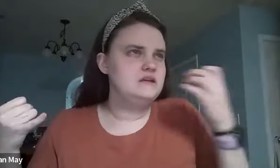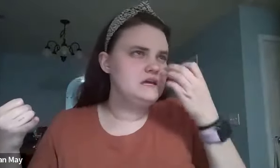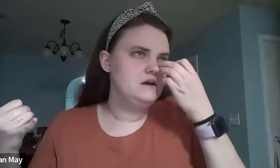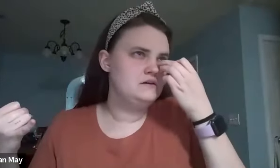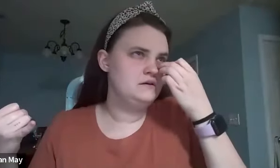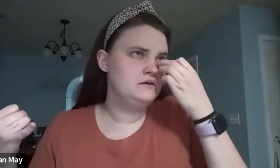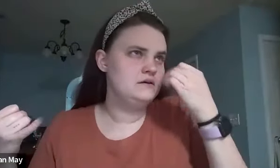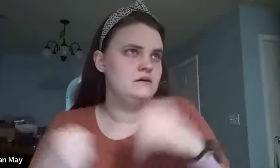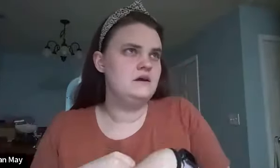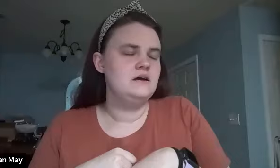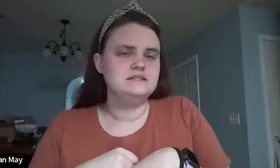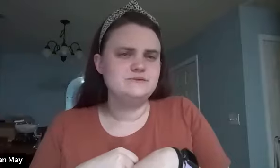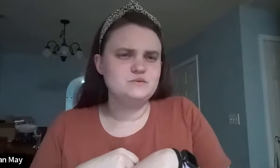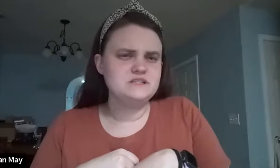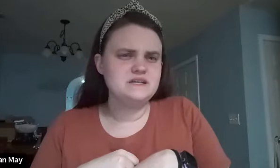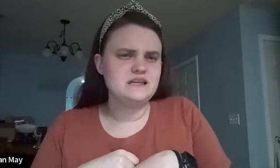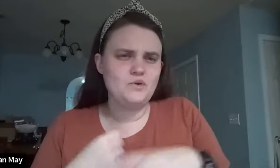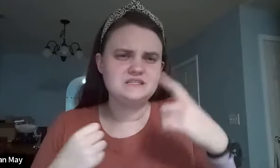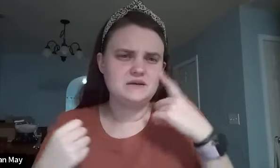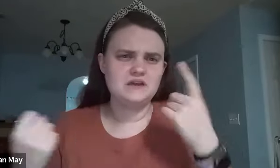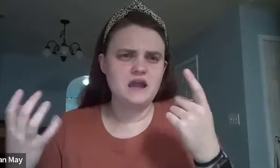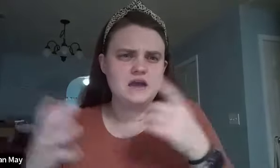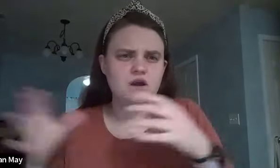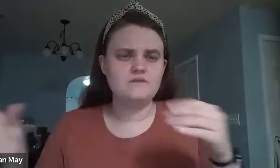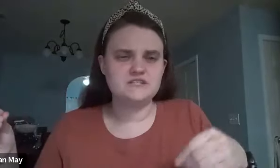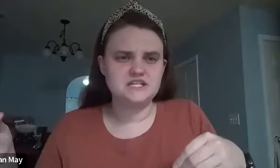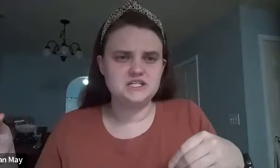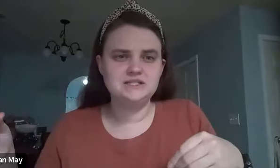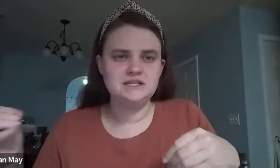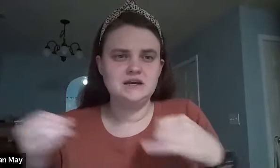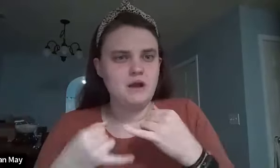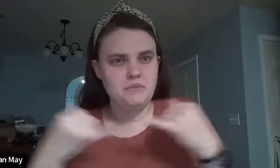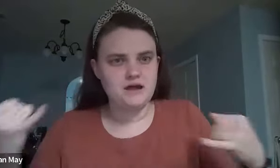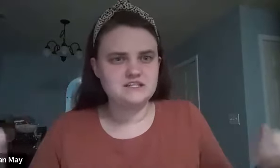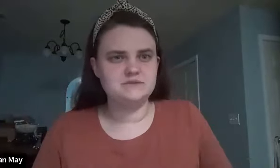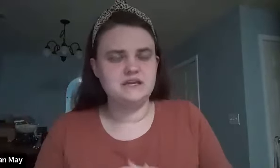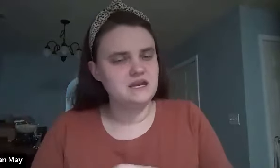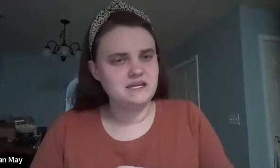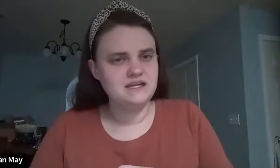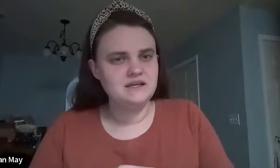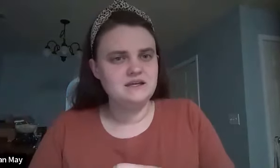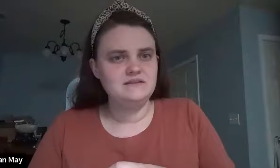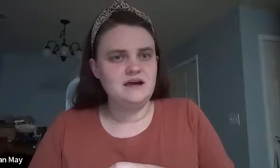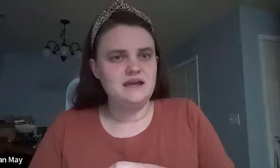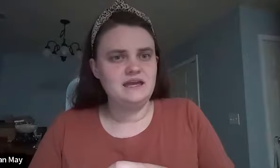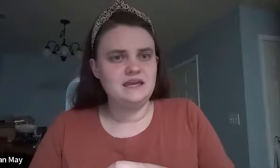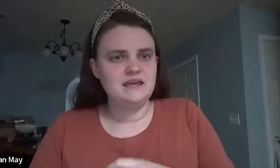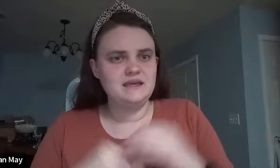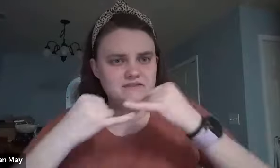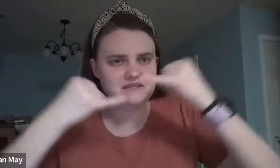Really, see, what's weird to me is I'm always like, whenever I have a conversation about pasta or spaghetti, like this